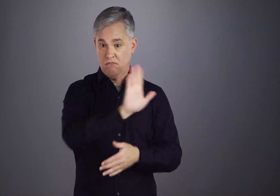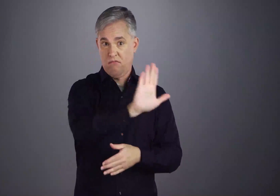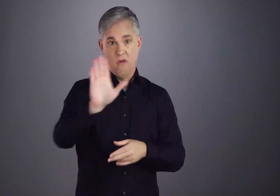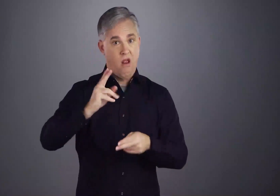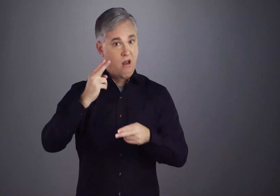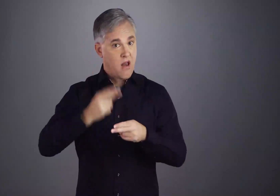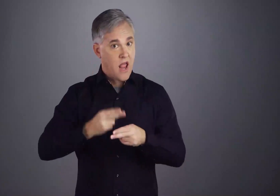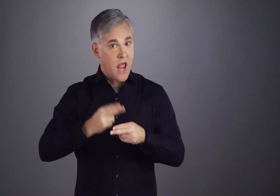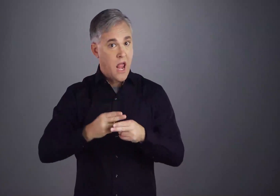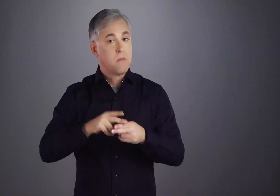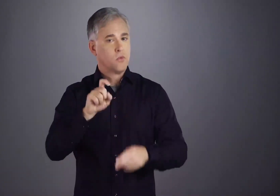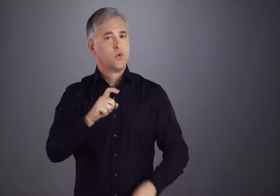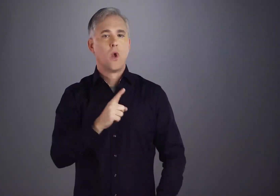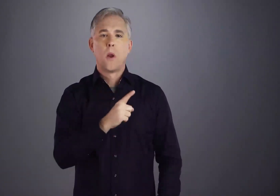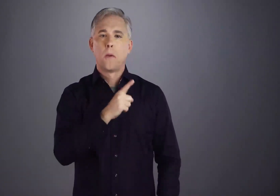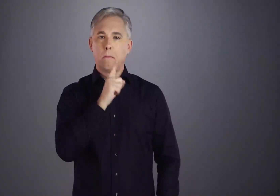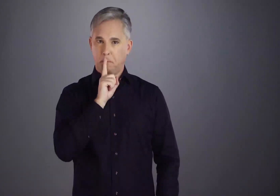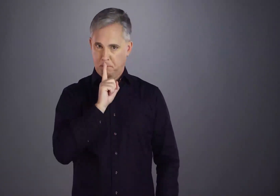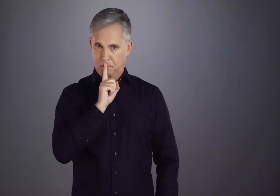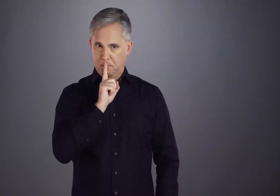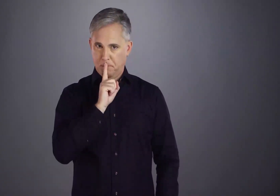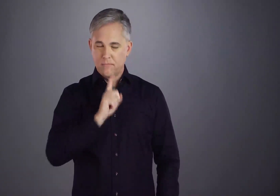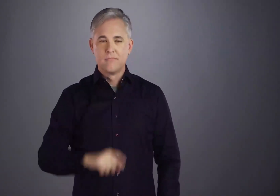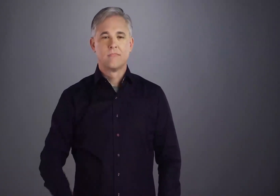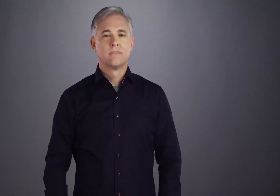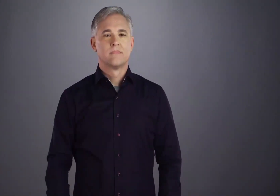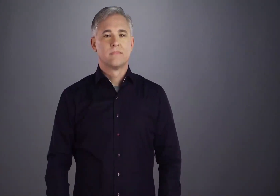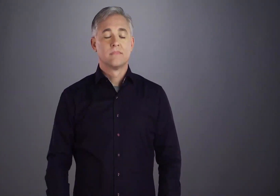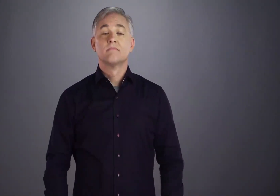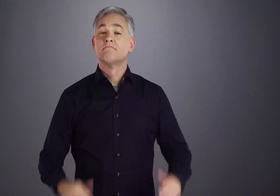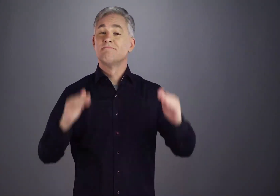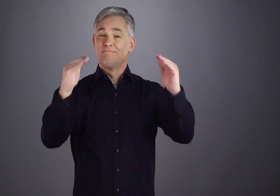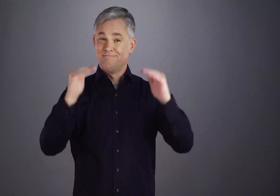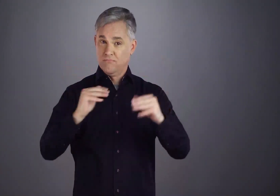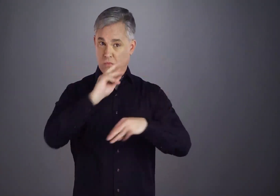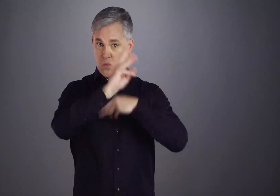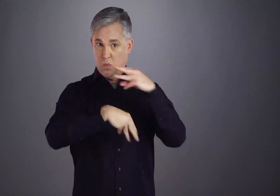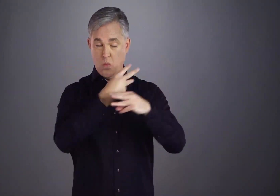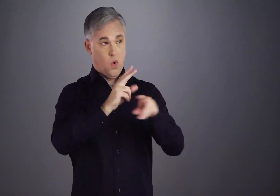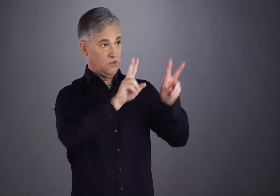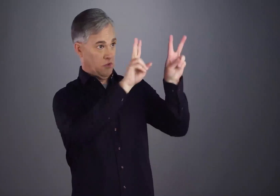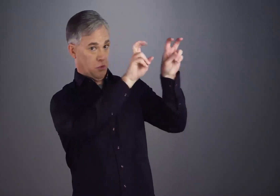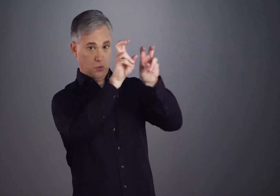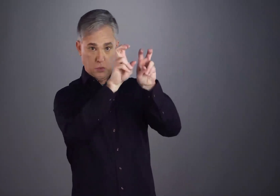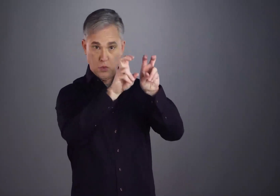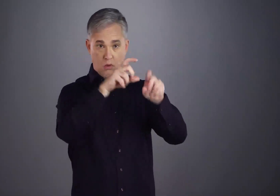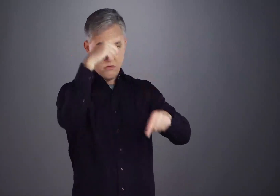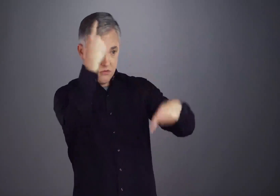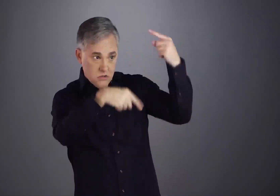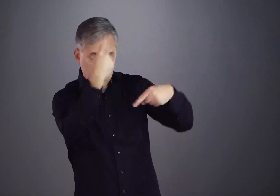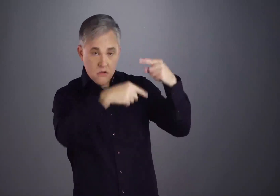And in no circumstances should we give endorsements, make alliances, or enter public controversies.